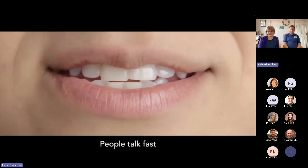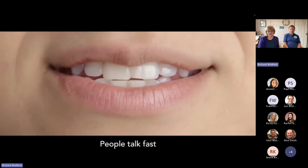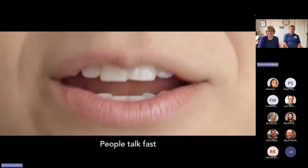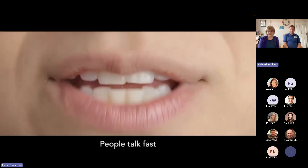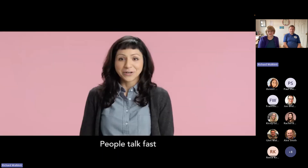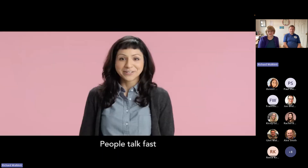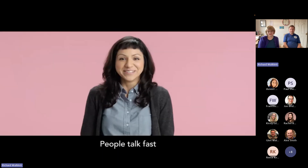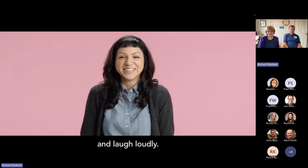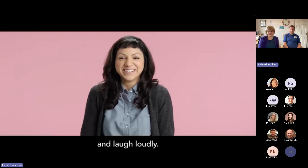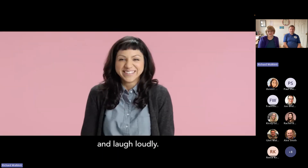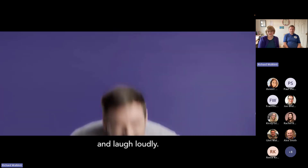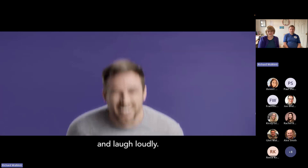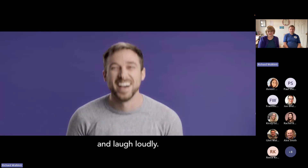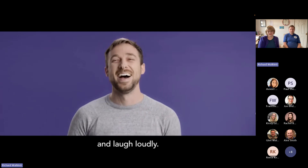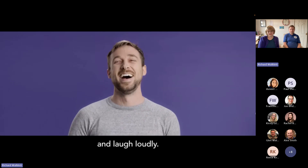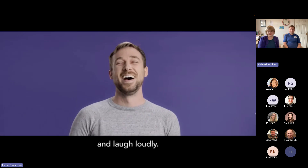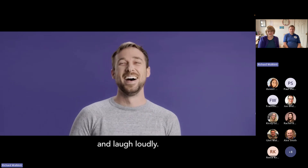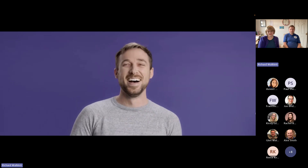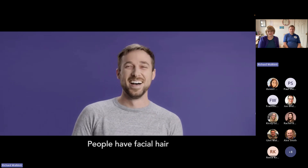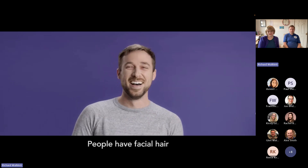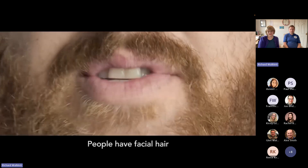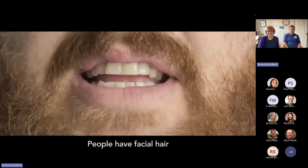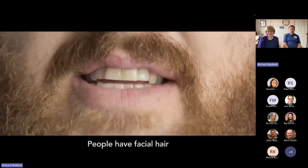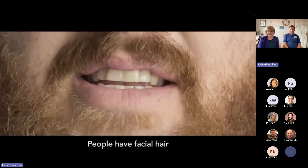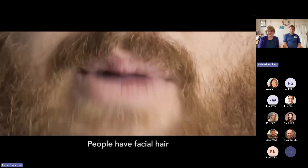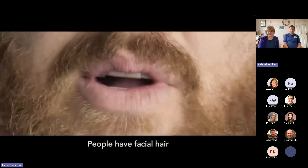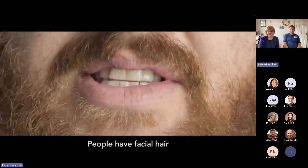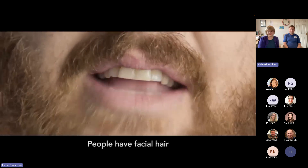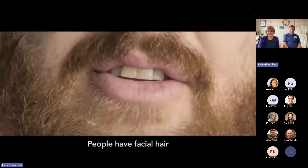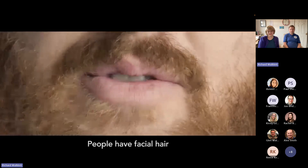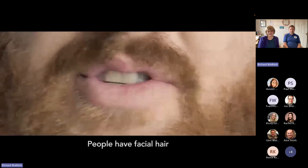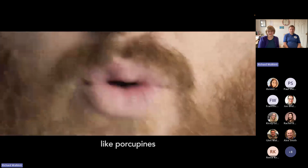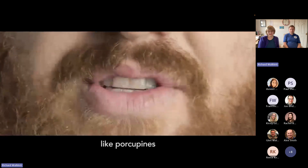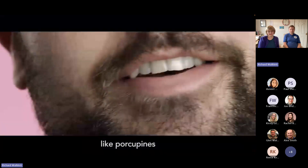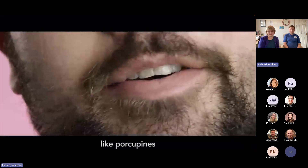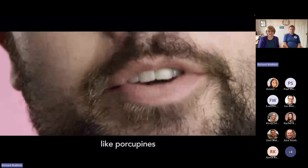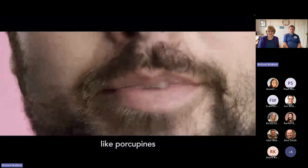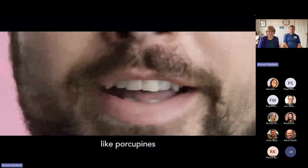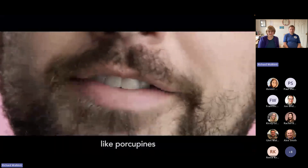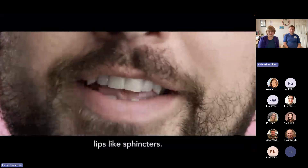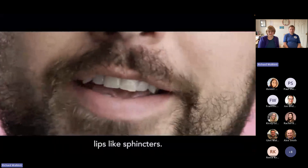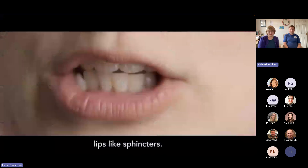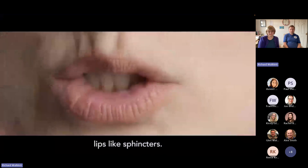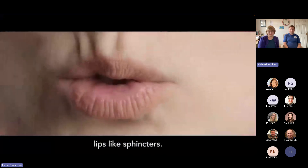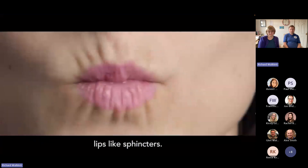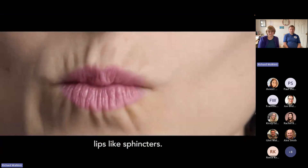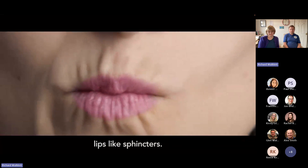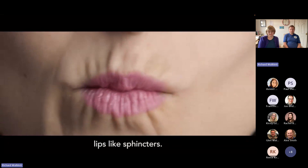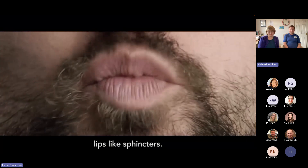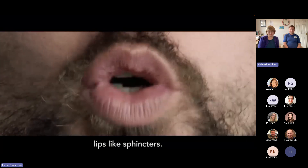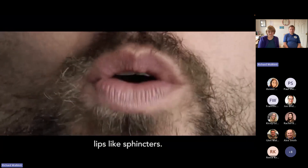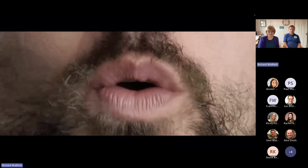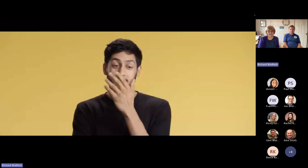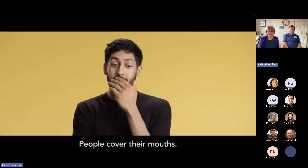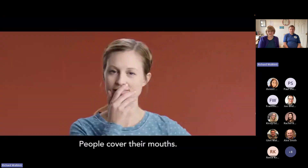people talk fast enough loudly, people have facial hair like porcupines, lips like sphincters,